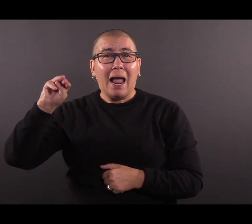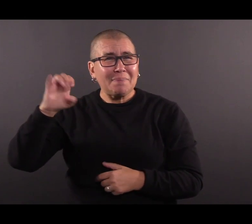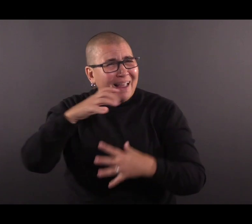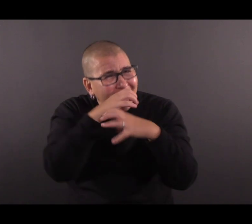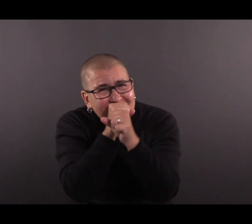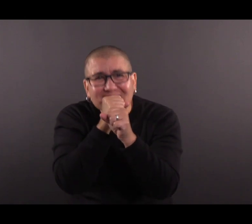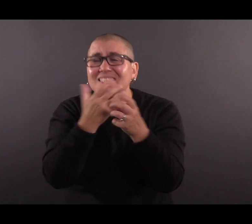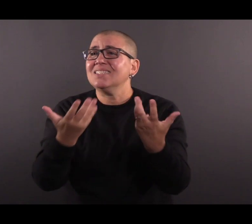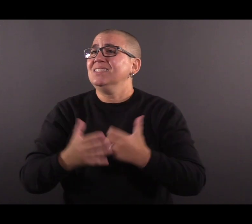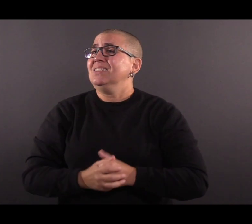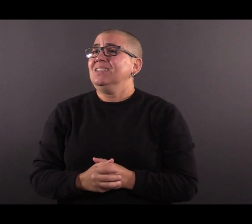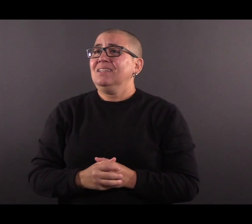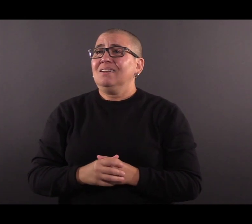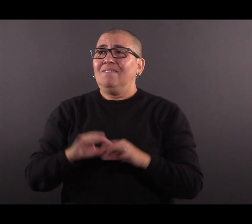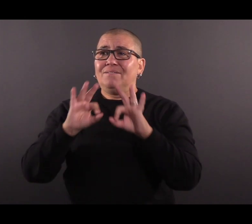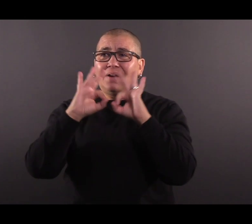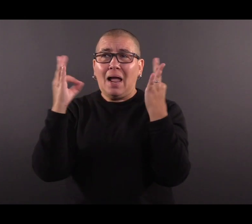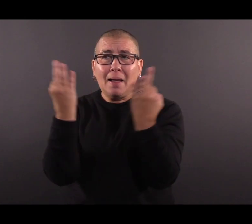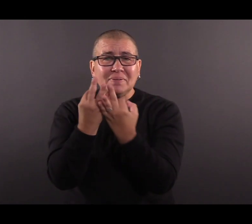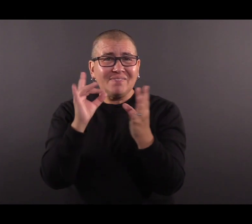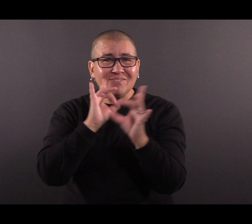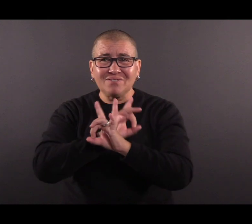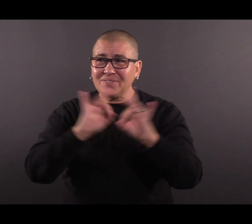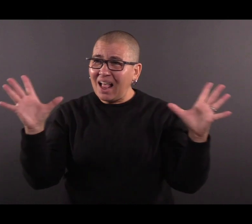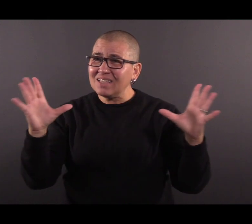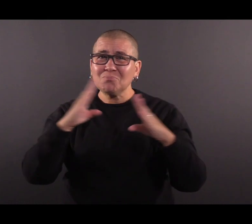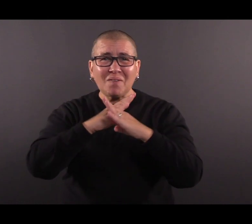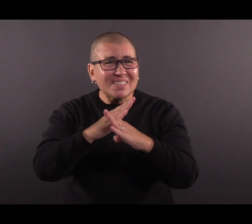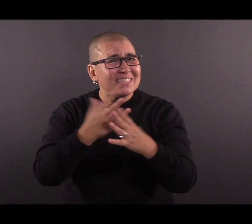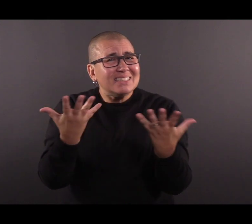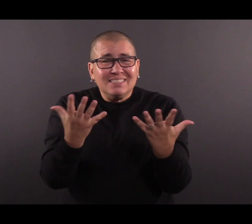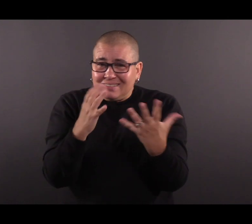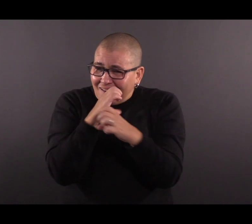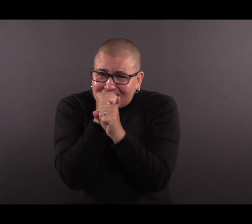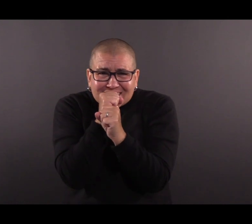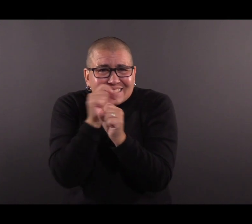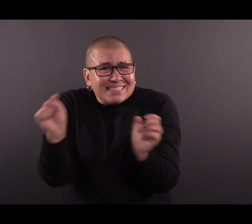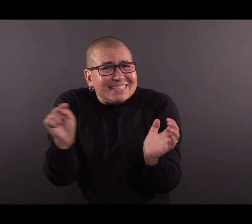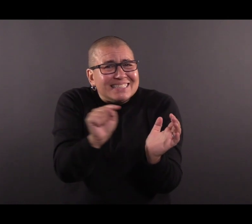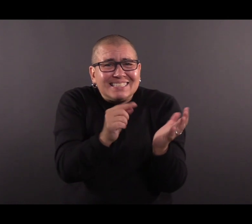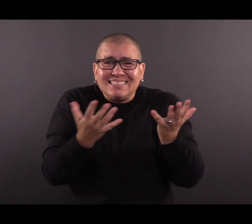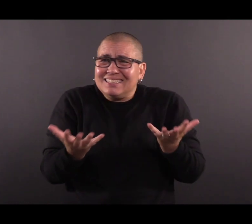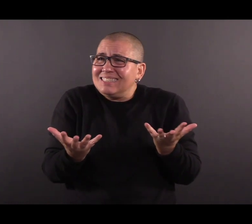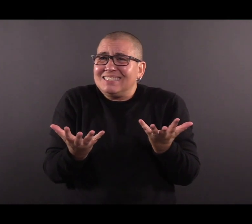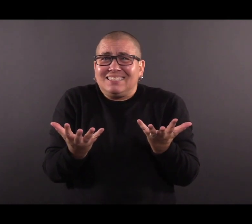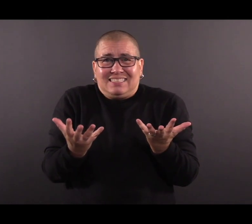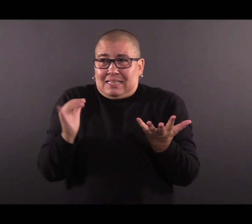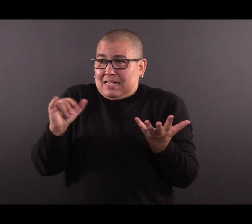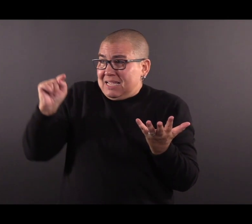Crime Act, VOCA, and the Family Violence Prevention and Services Act, FIPSA.